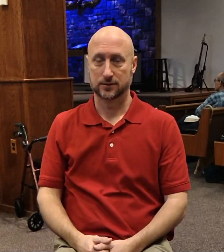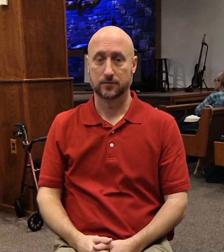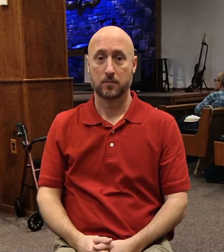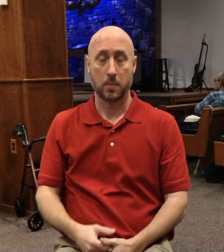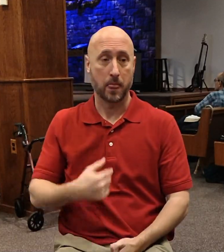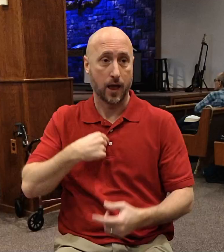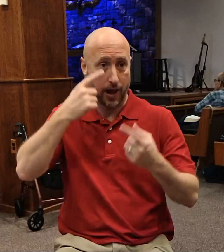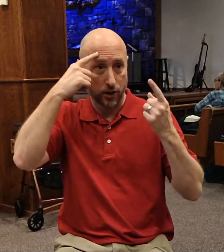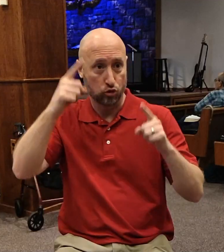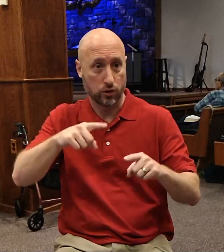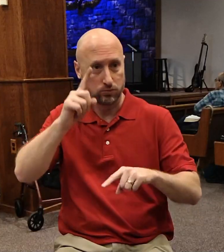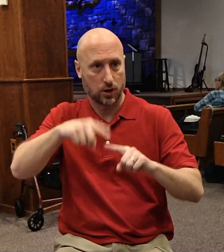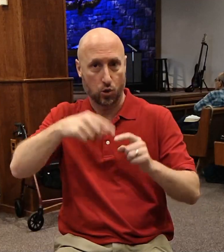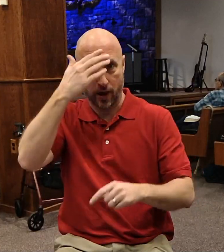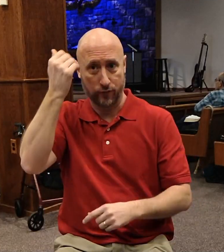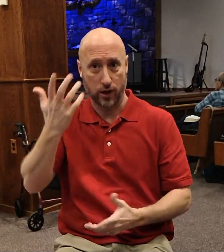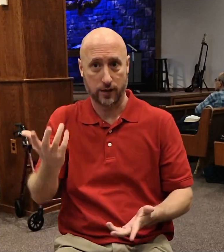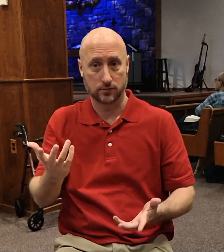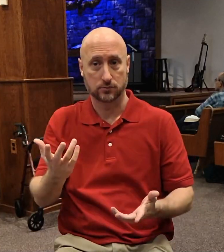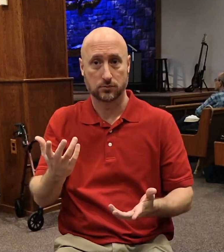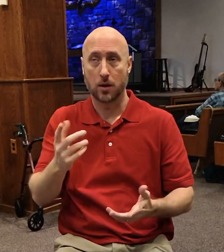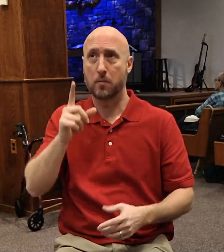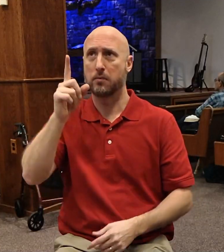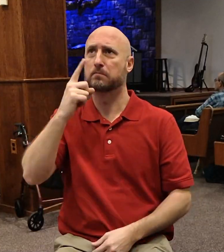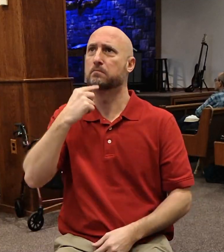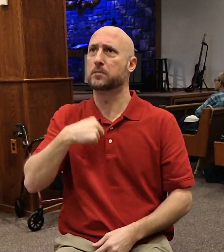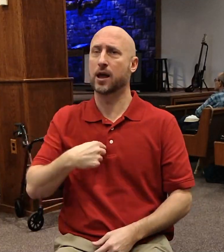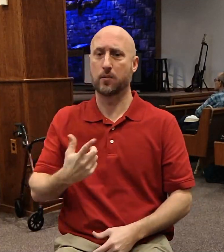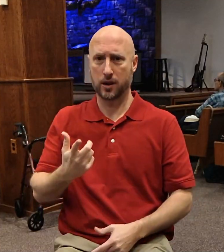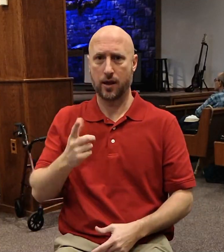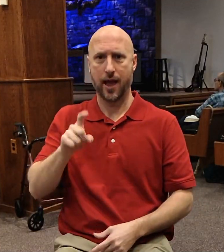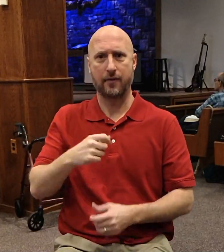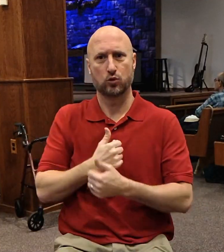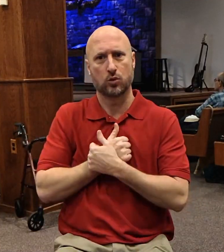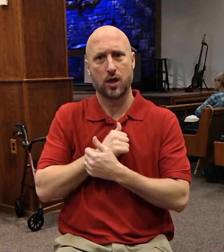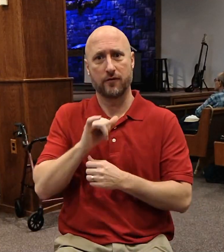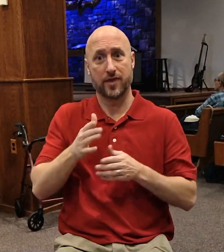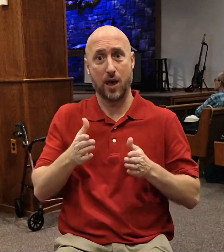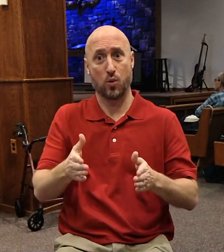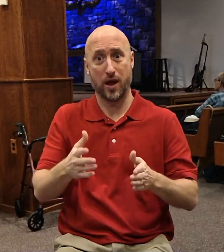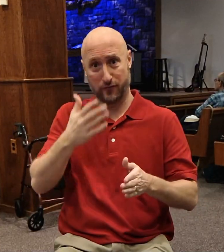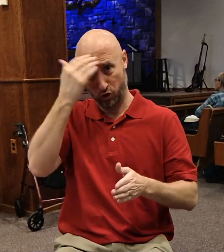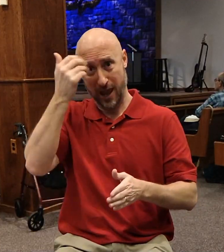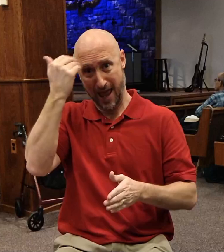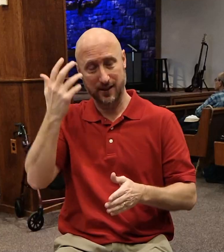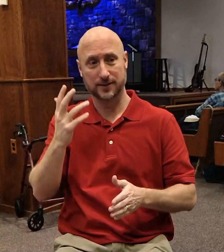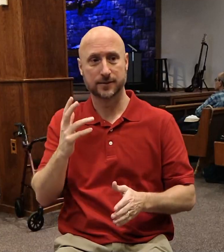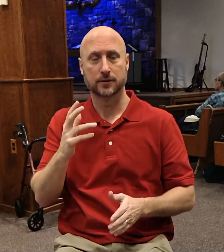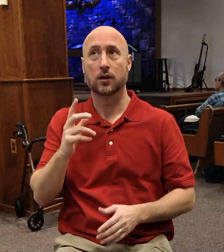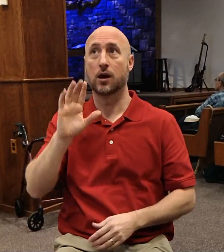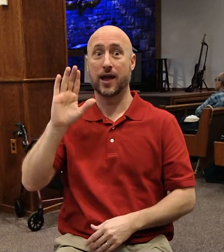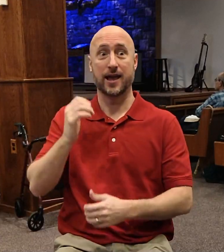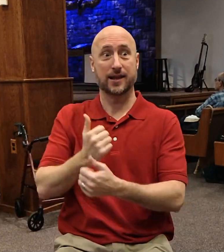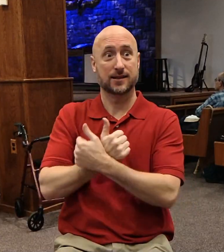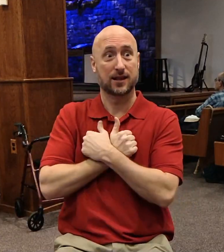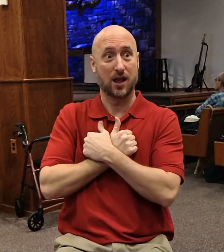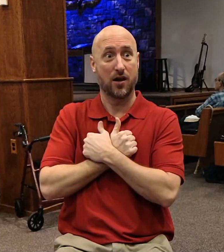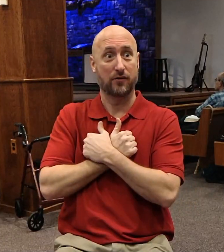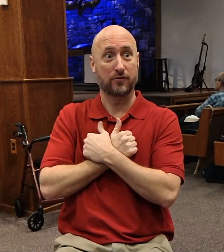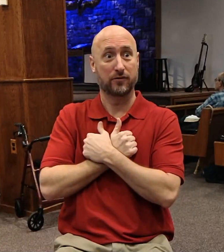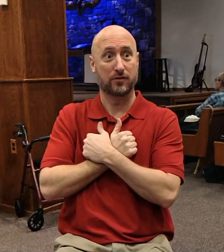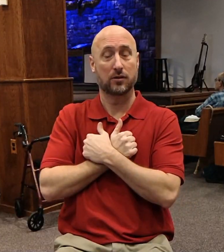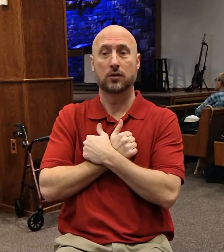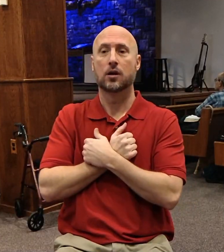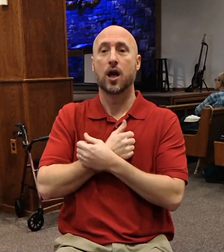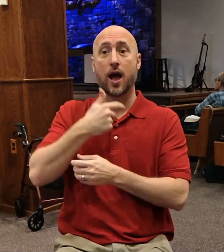I agree. You can't. But he doesn't tell us to love that way. He said, the love that I have loved you with, God can forgive,